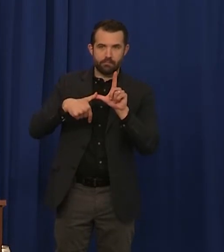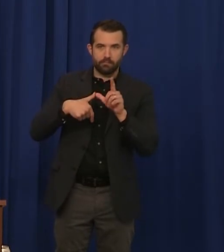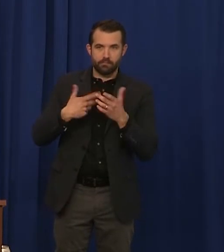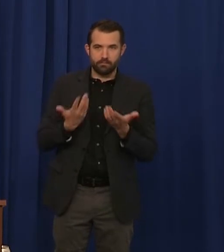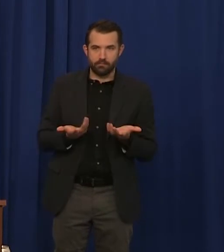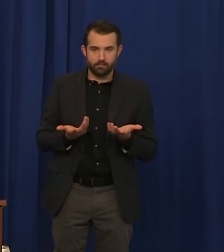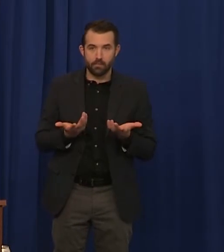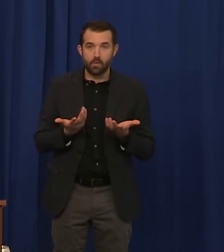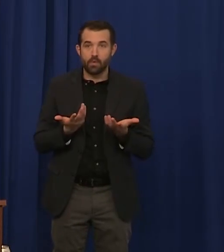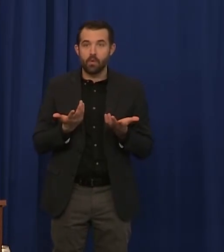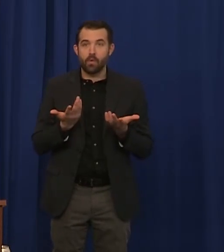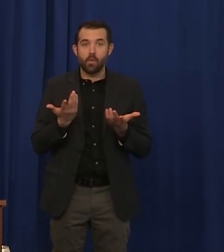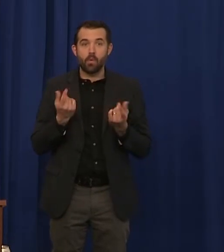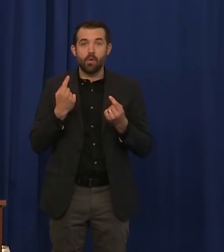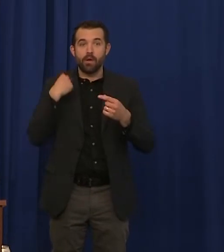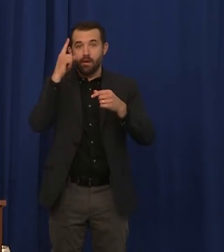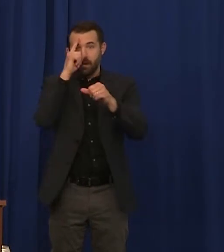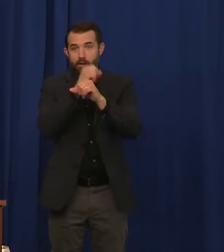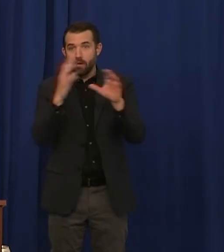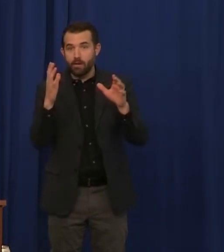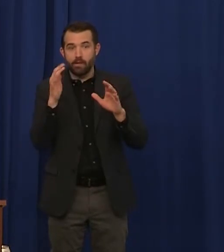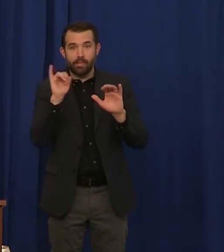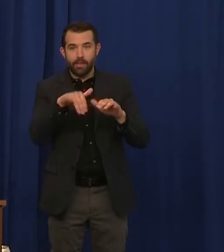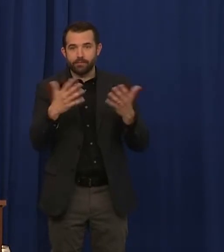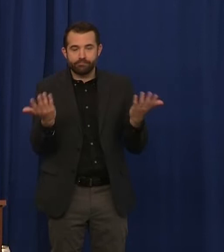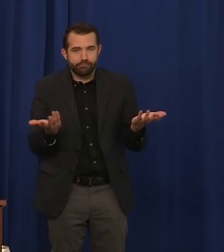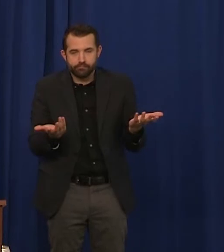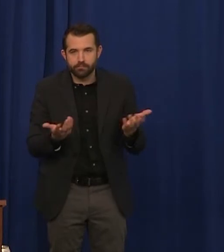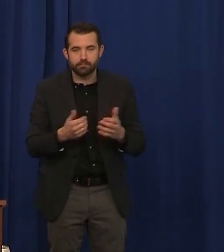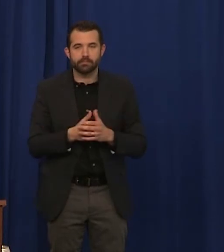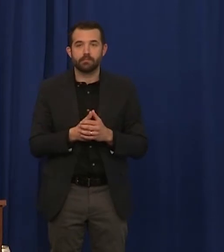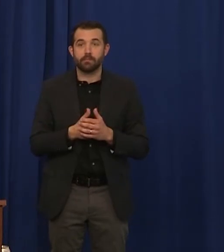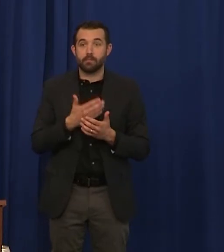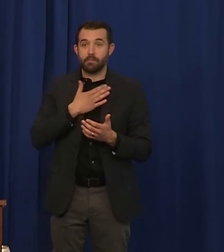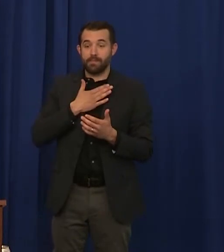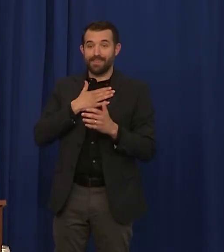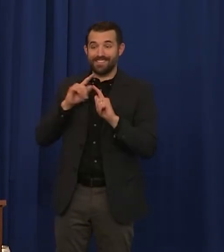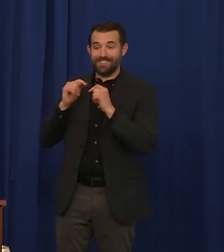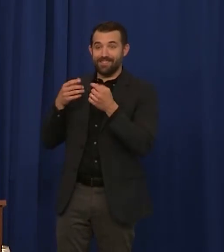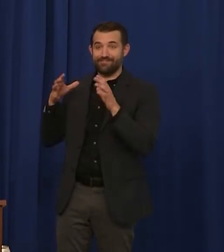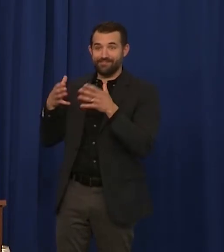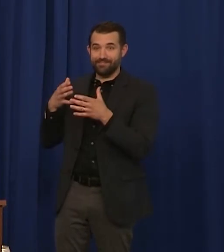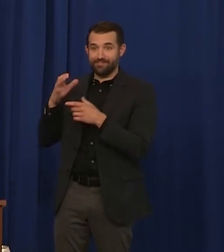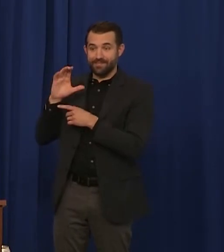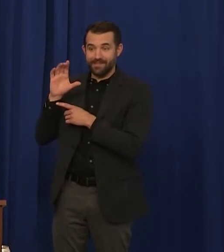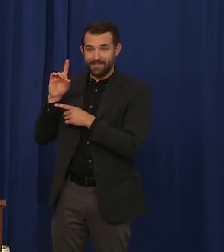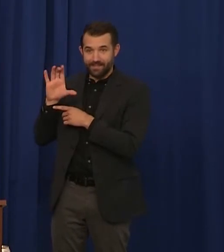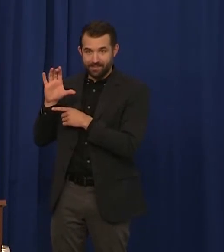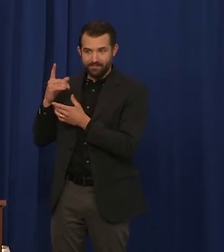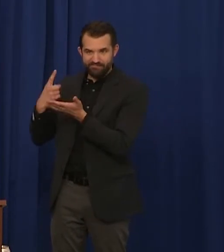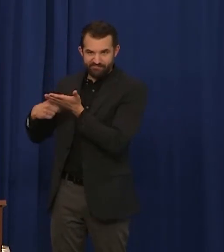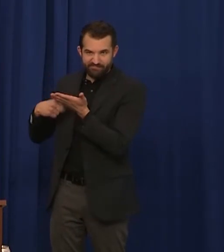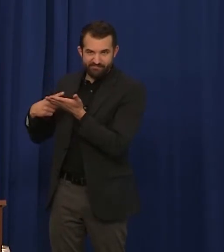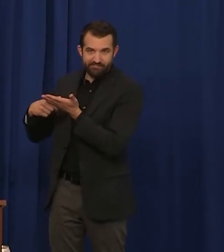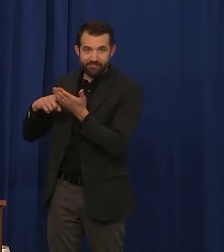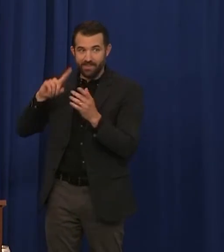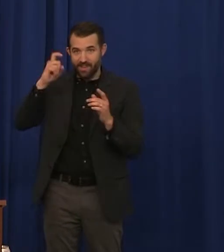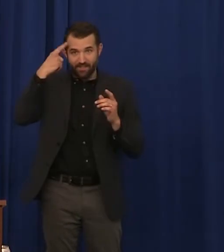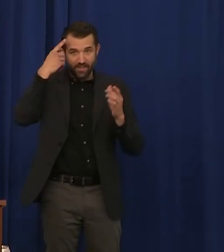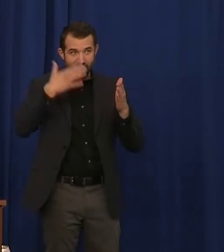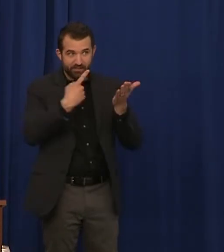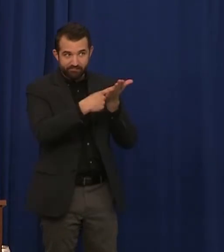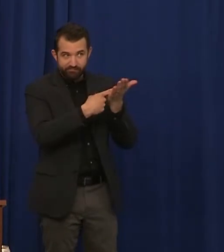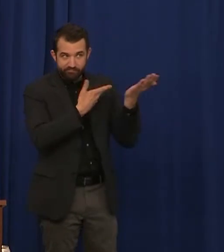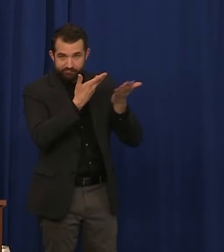what I've talked about with the team here as well as with the governor is that we really do need to make these decisions looking